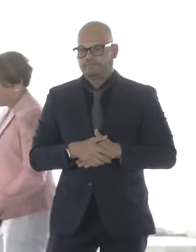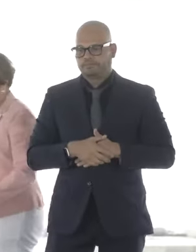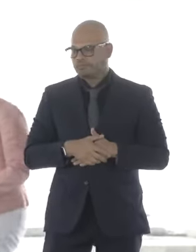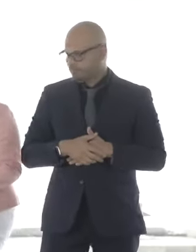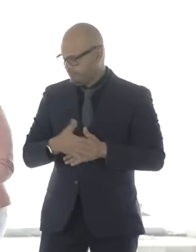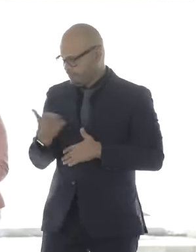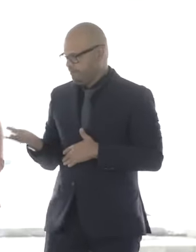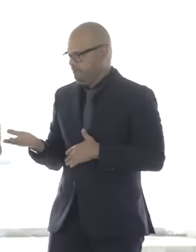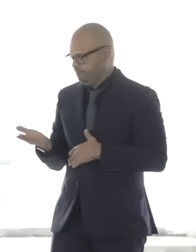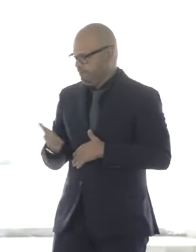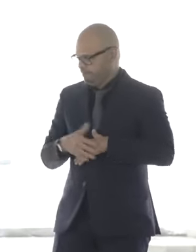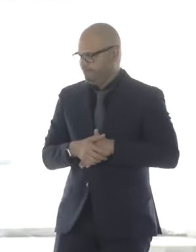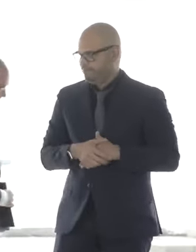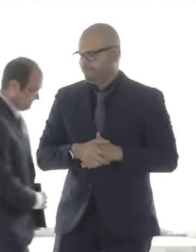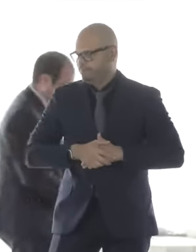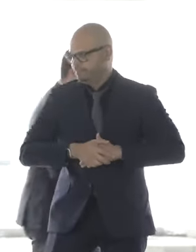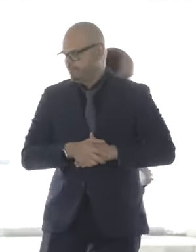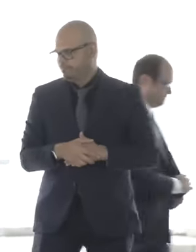Thank you.